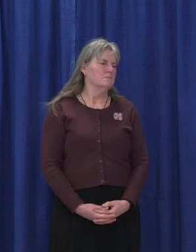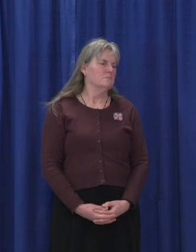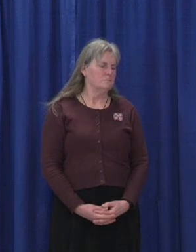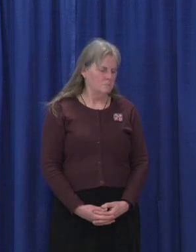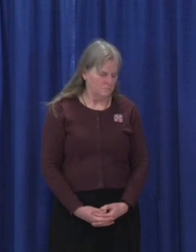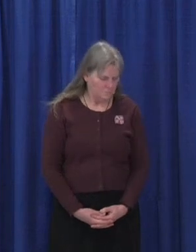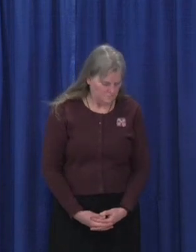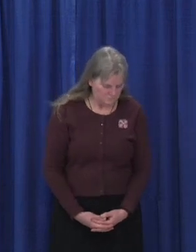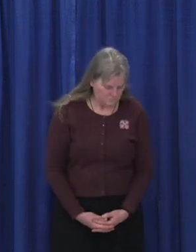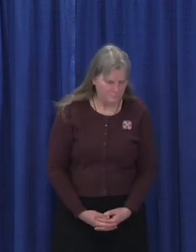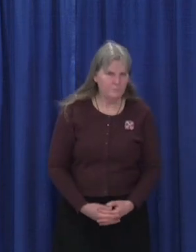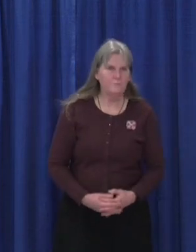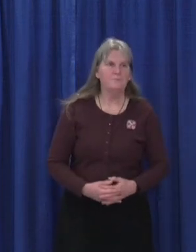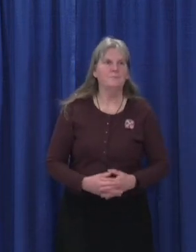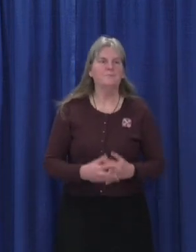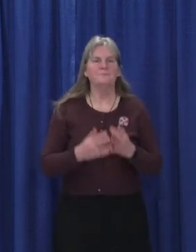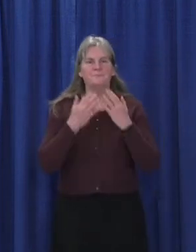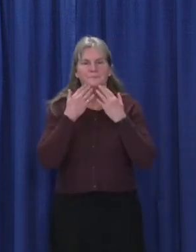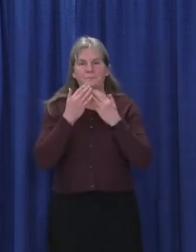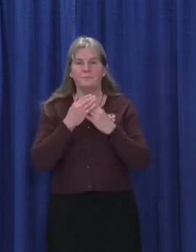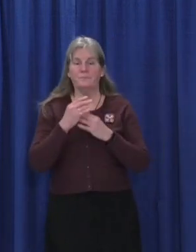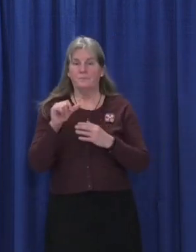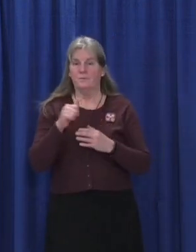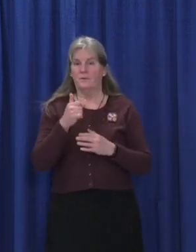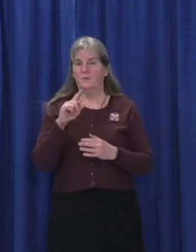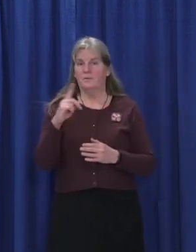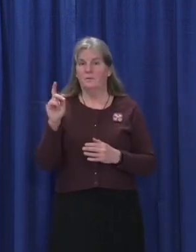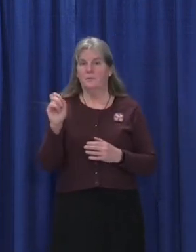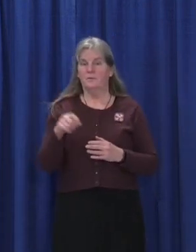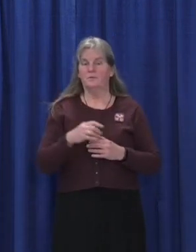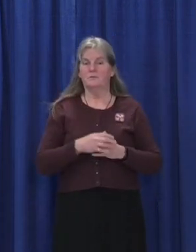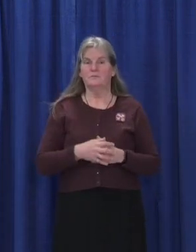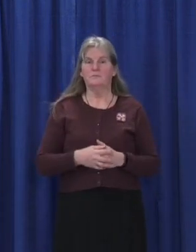Merci. Thank you. Une autre question, Vincent?